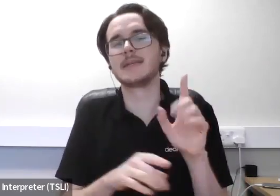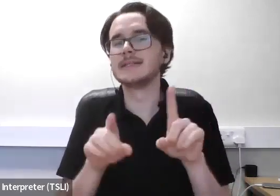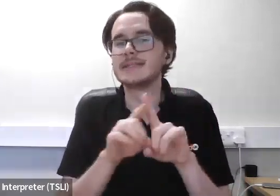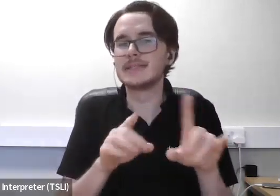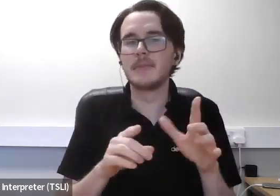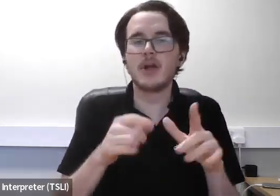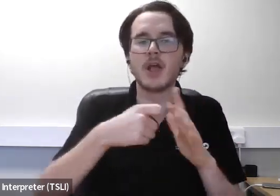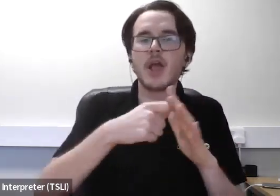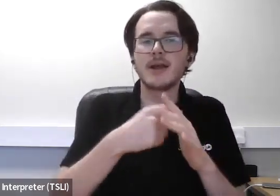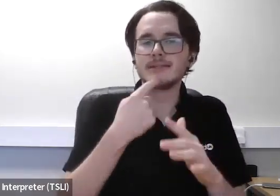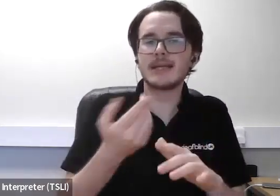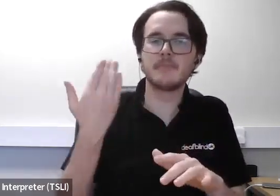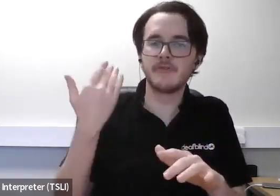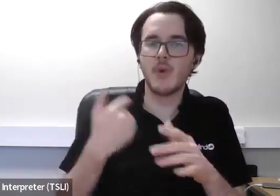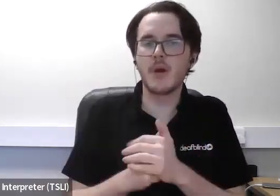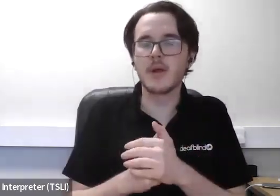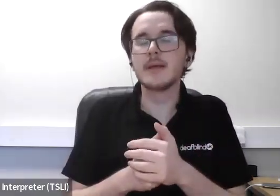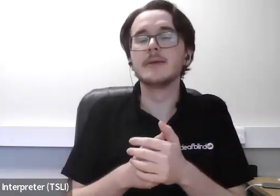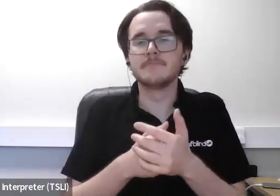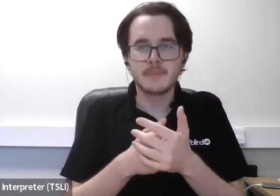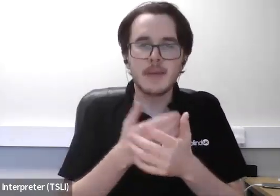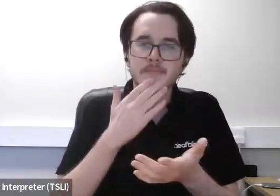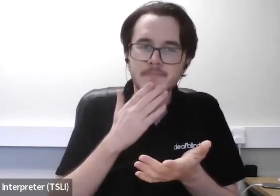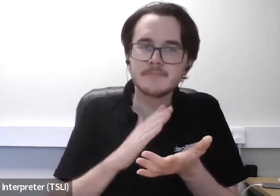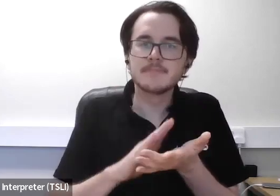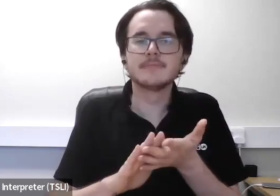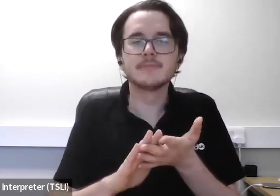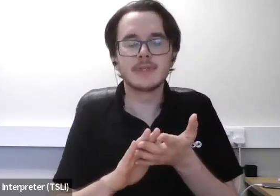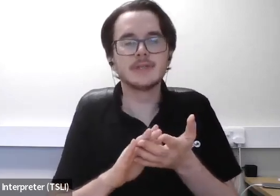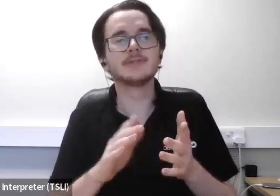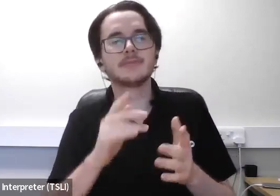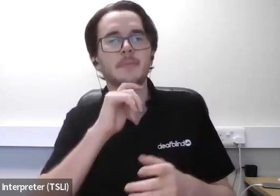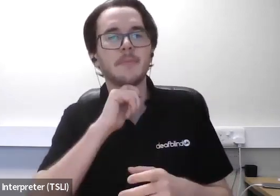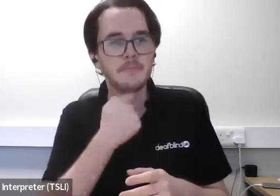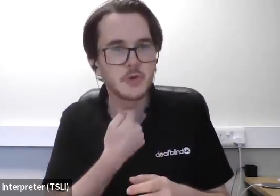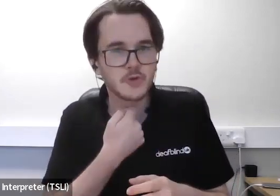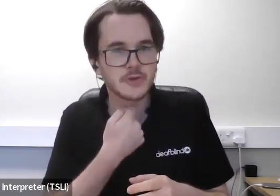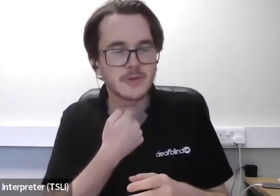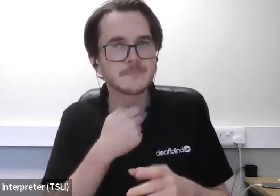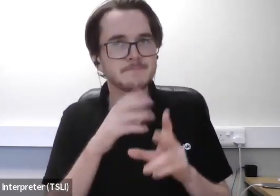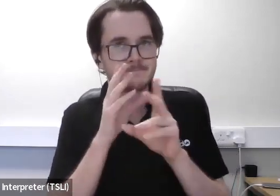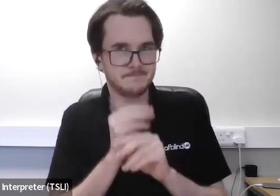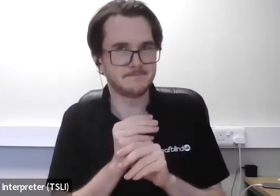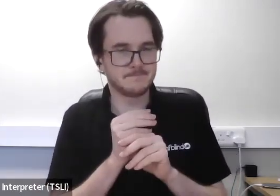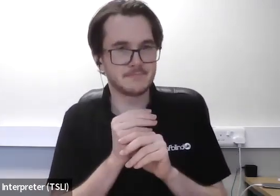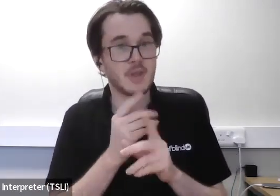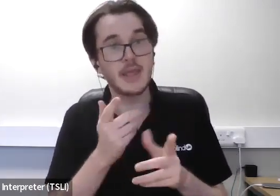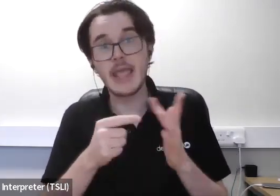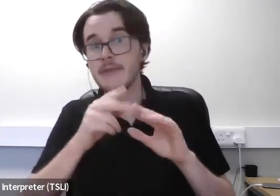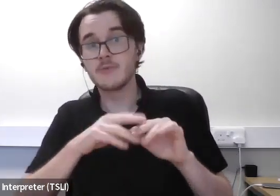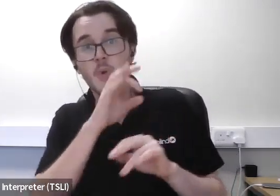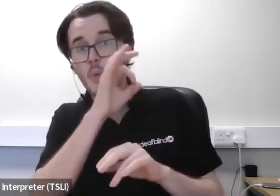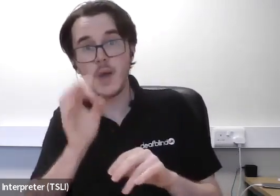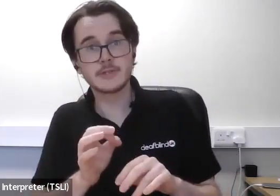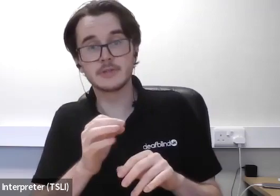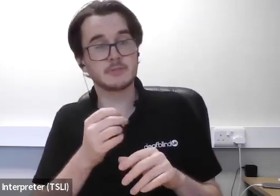just a few add-on. So obviously, please ensure that you're on mute and only unmute yourself when you have a question or wish to make a